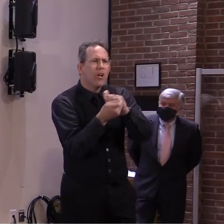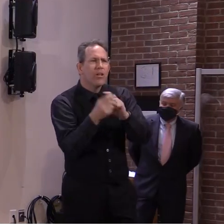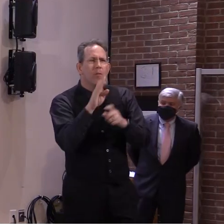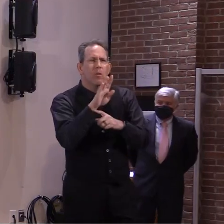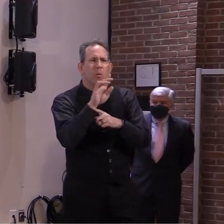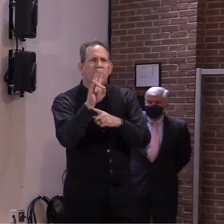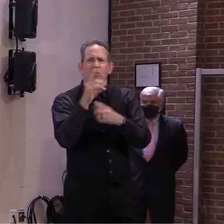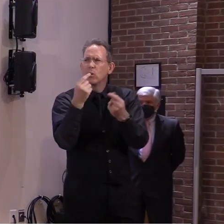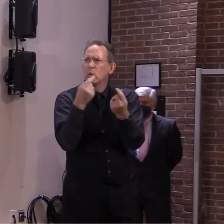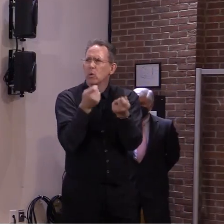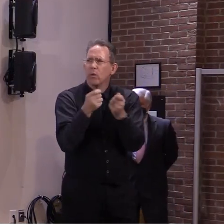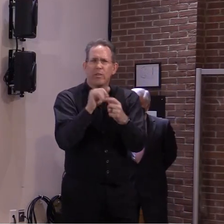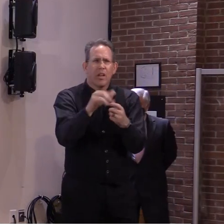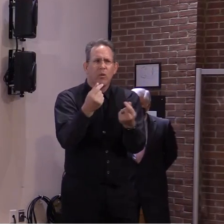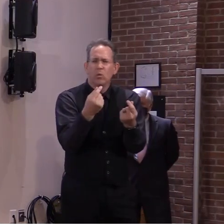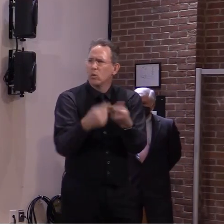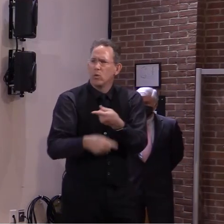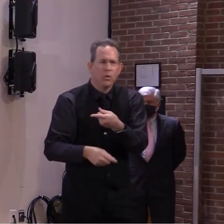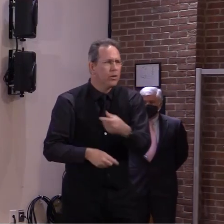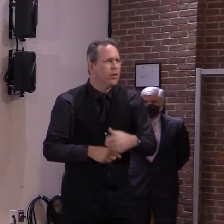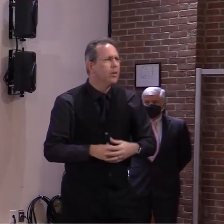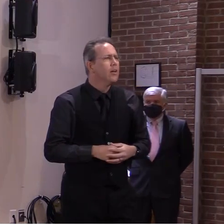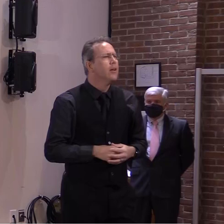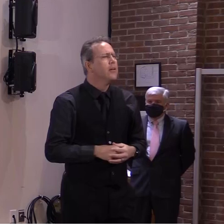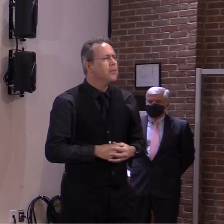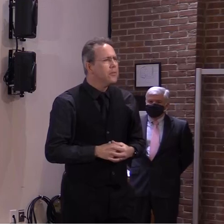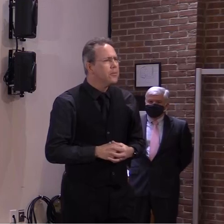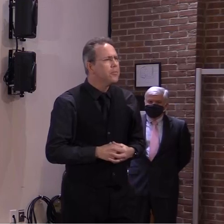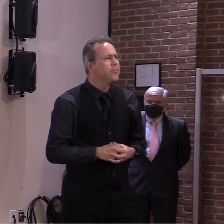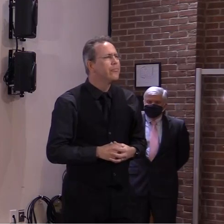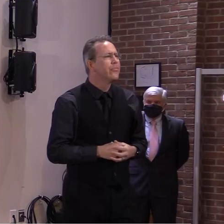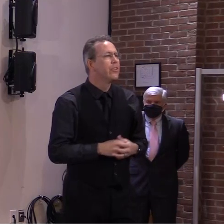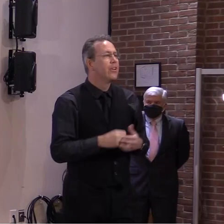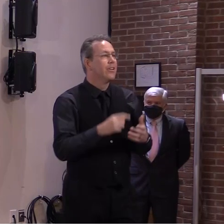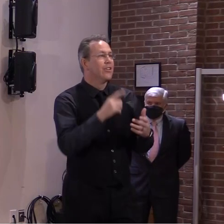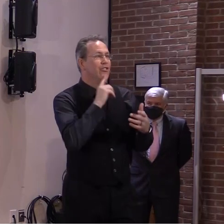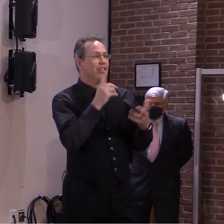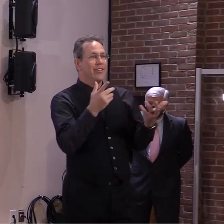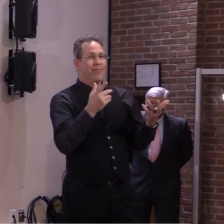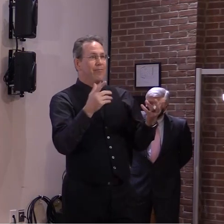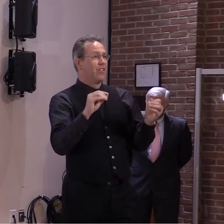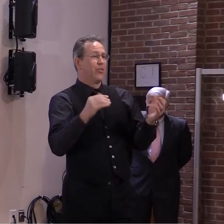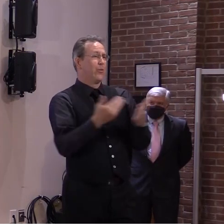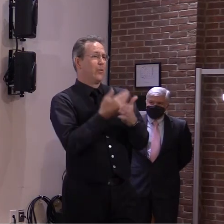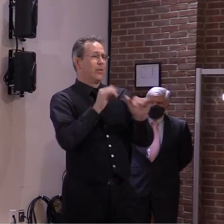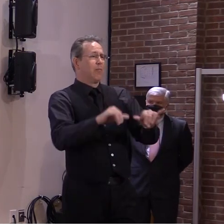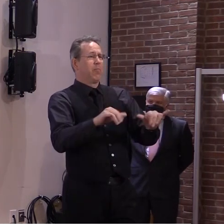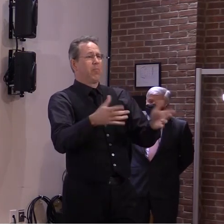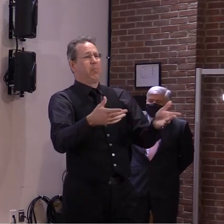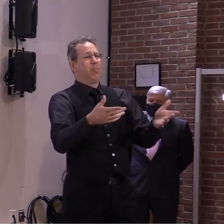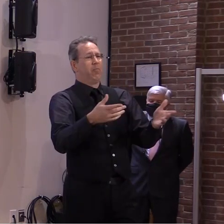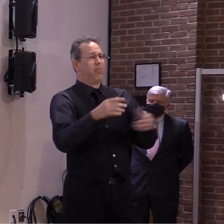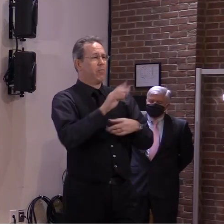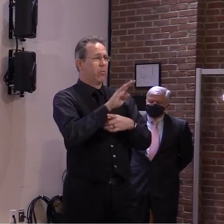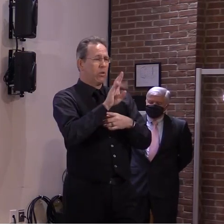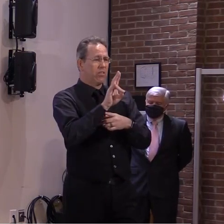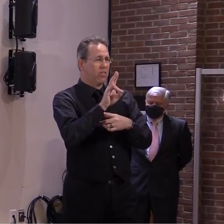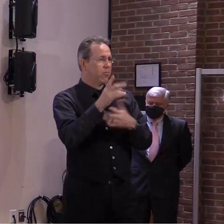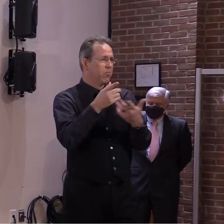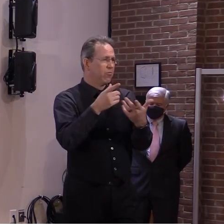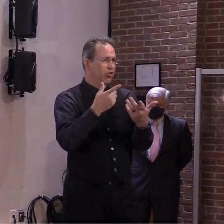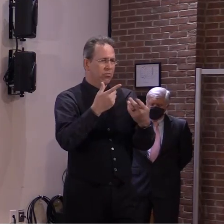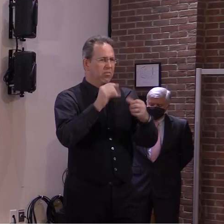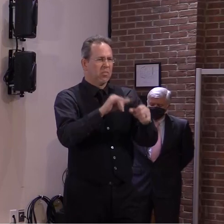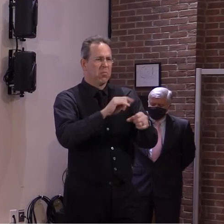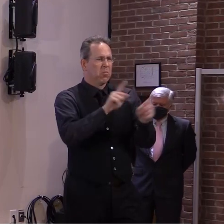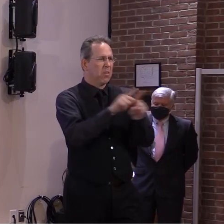no, there's really no super new guidance except to really pay attention, as I said in my opening comments, to the issues